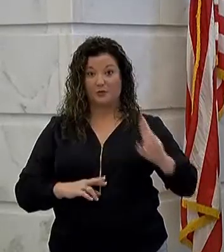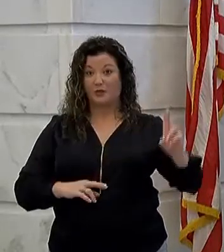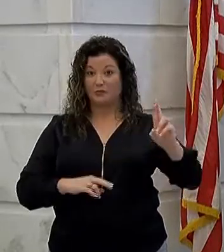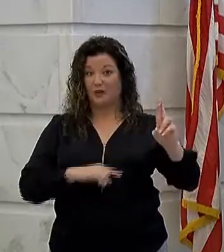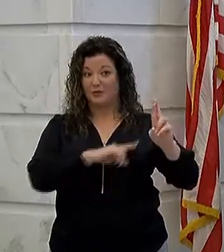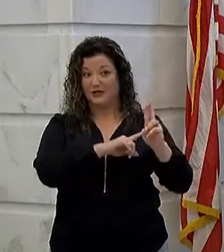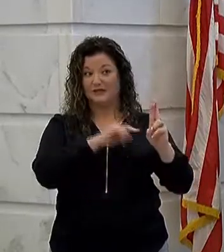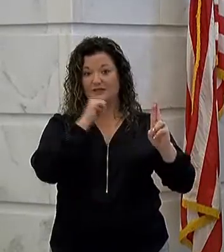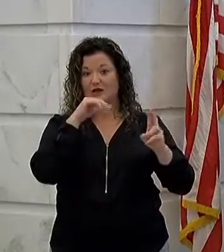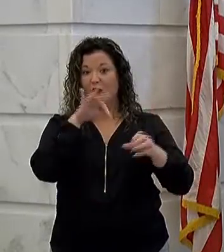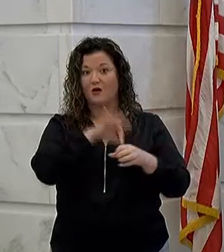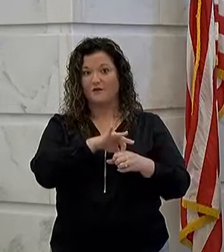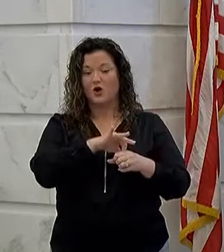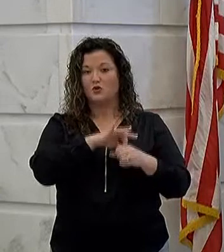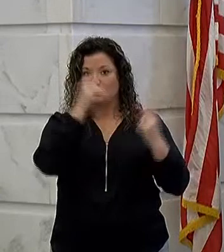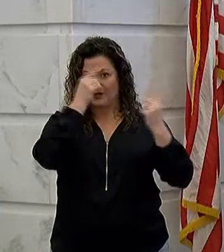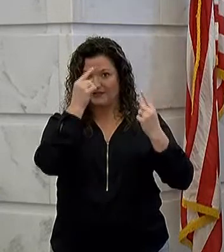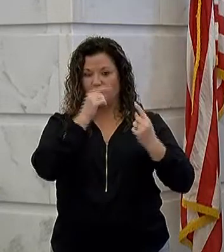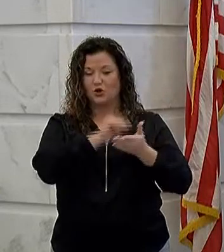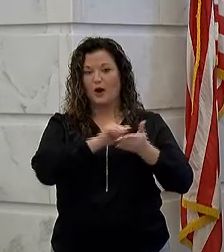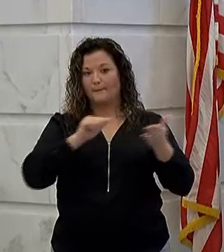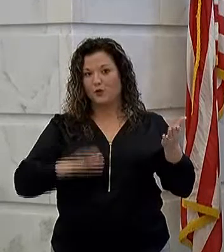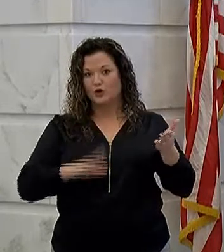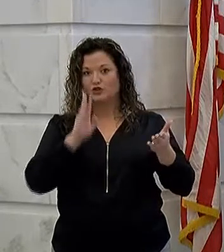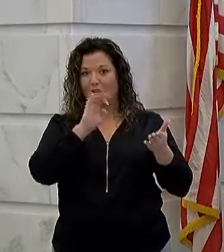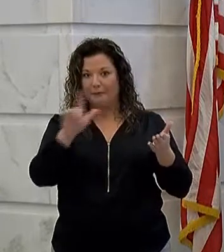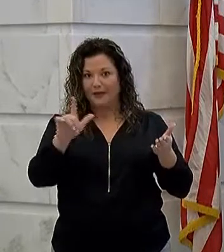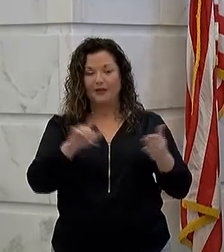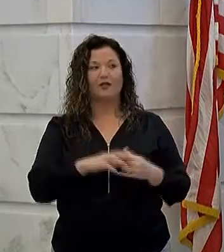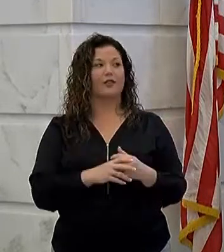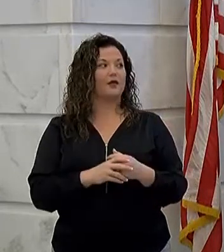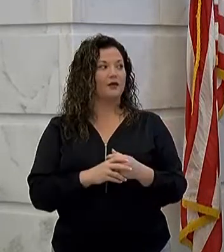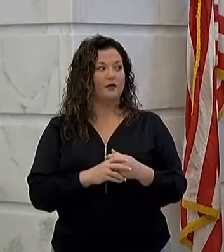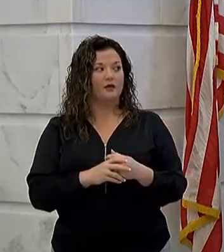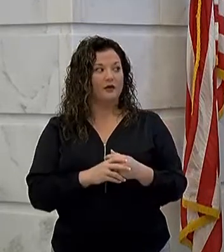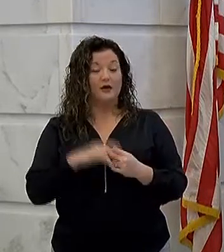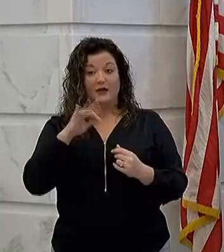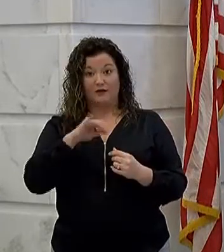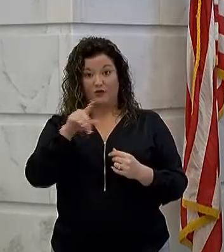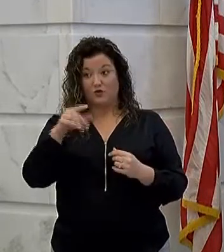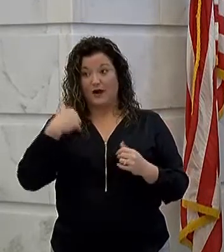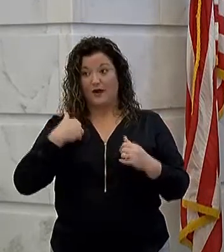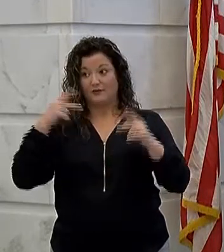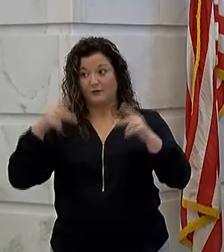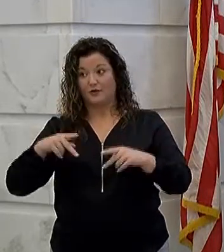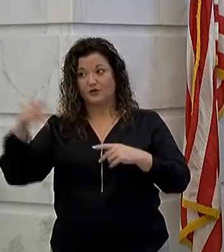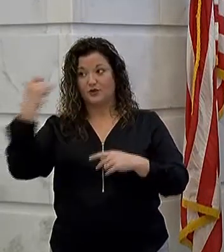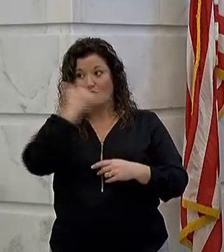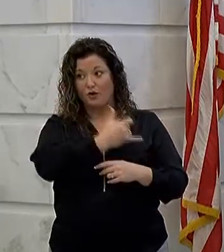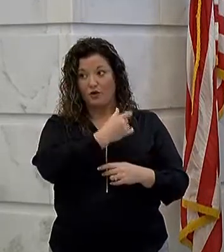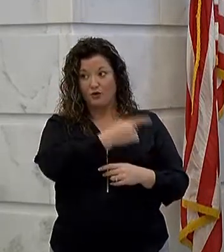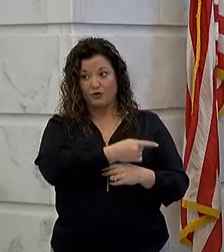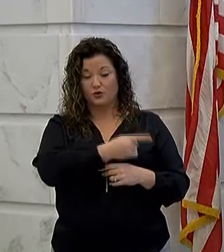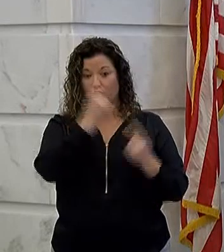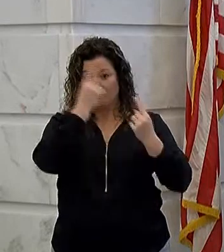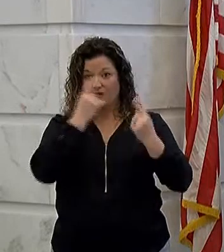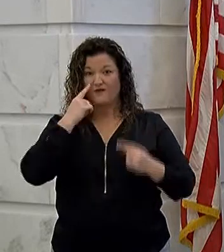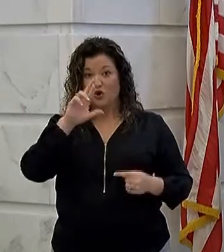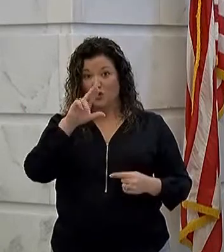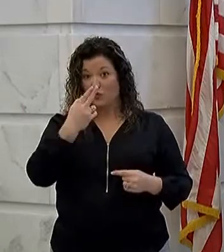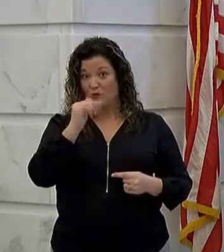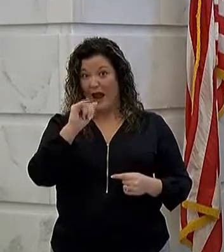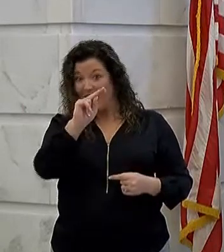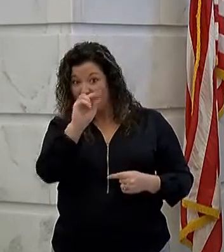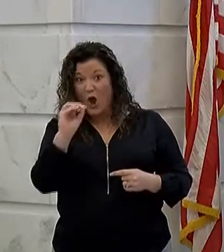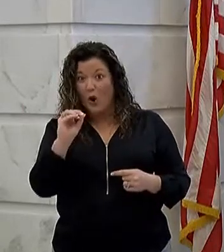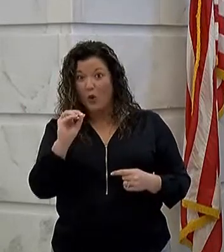didn't vote to consider the abortion bill were rhinos. So if you get a call from a constituent calling you for a rhino, how are you going to explain